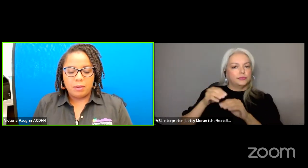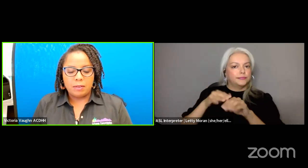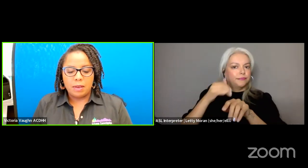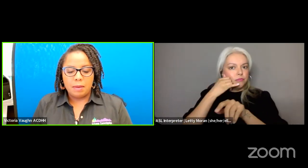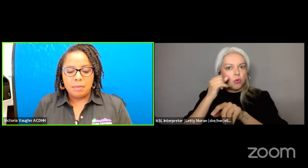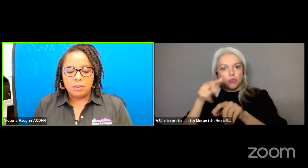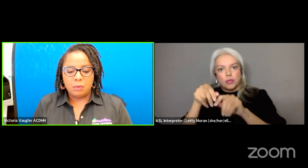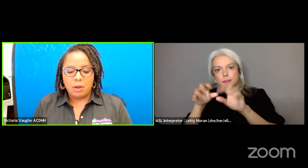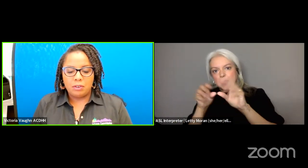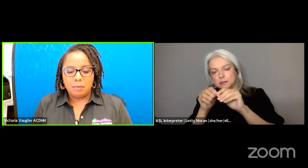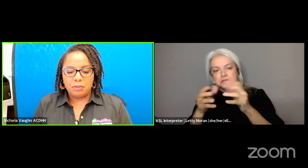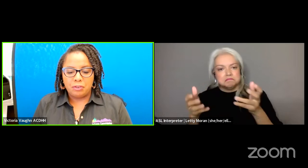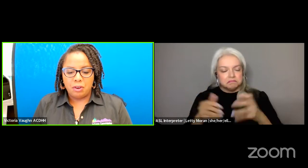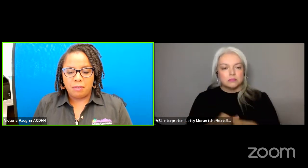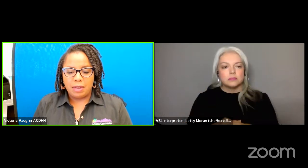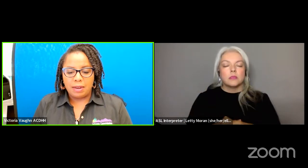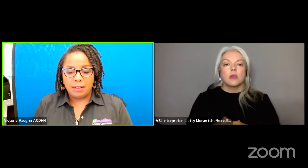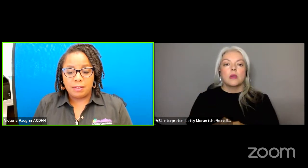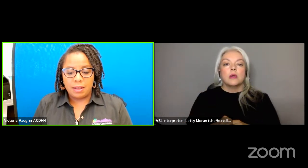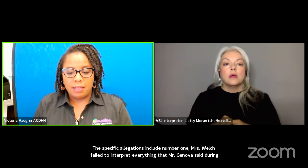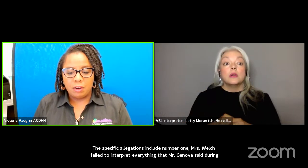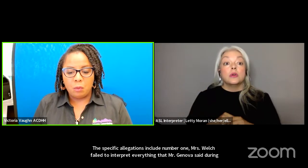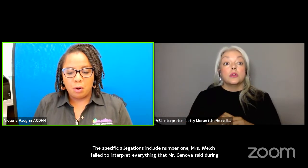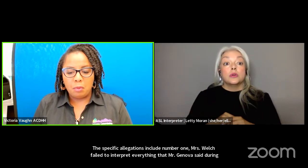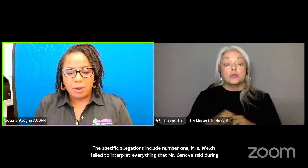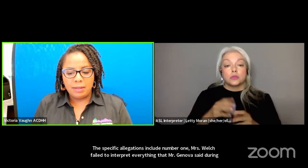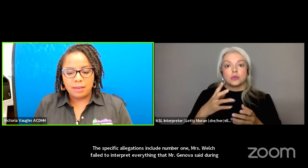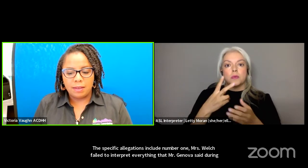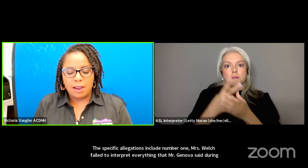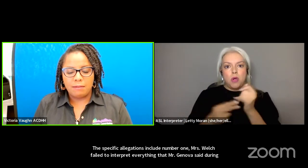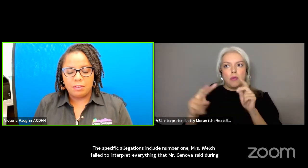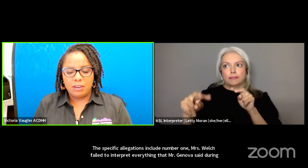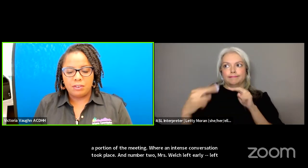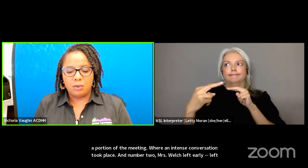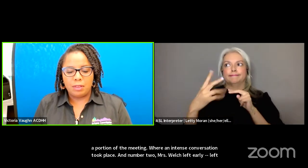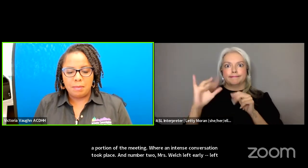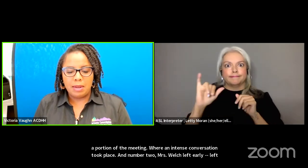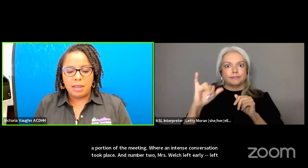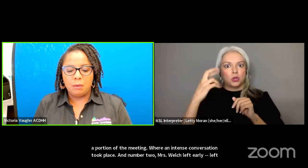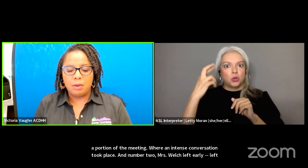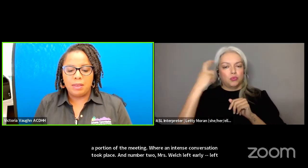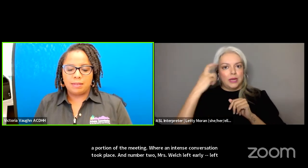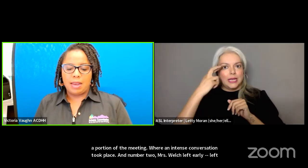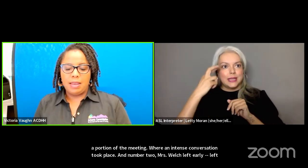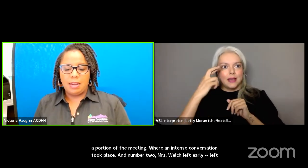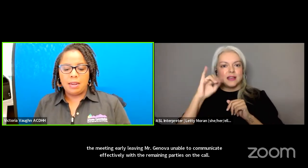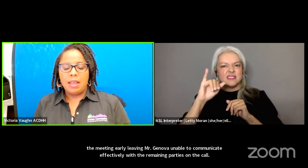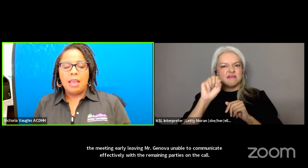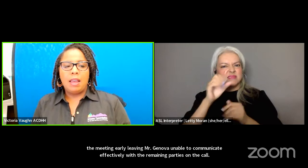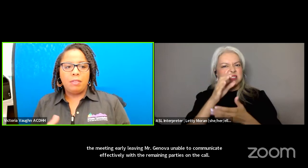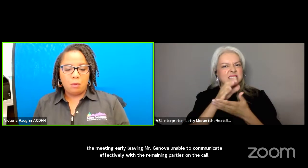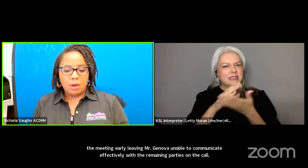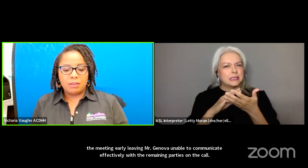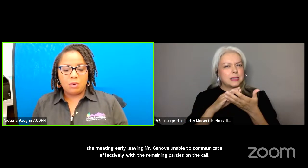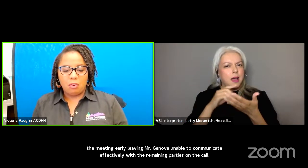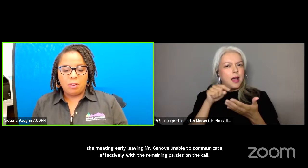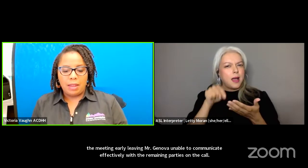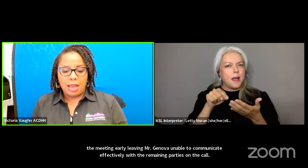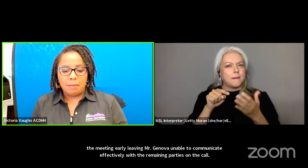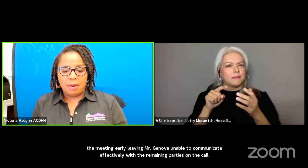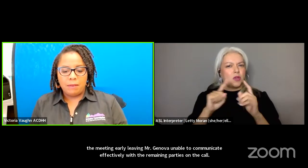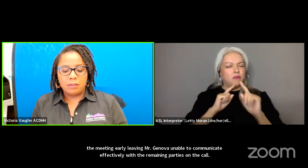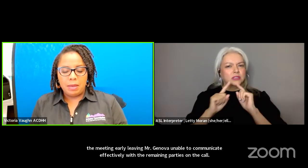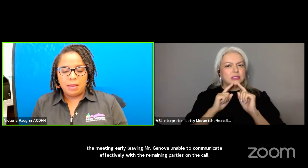Both parties, Mrs. Welch and Mr. Genova, acknowledged that there were points in the conversation or the meeting where things got heated and there was